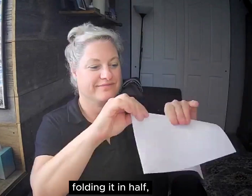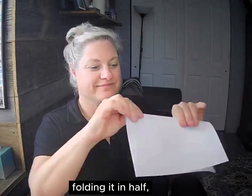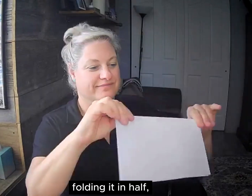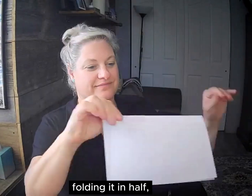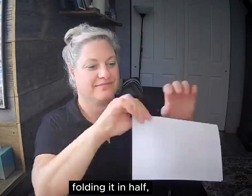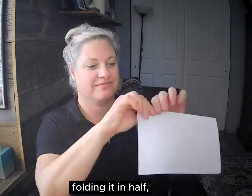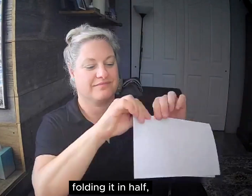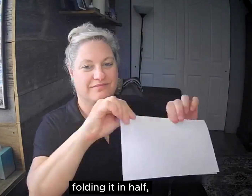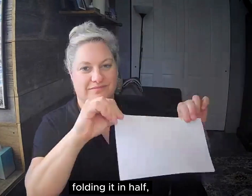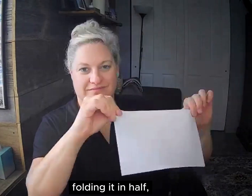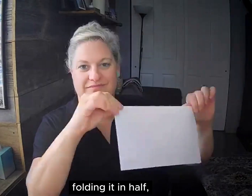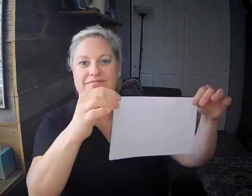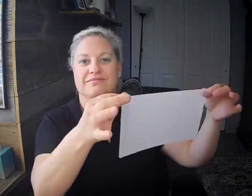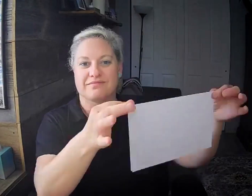folding it in half,